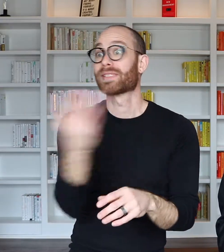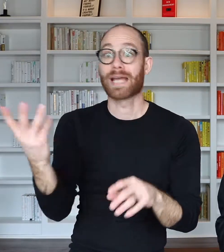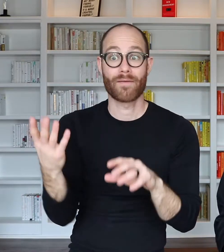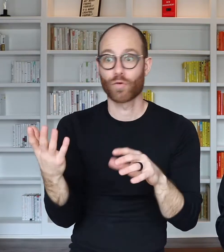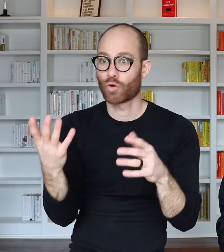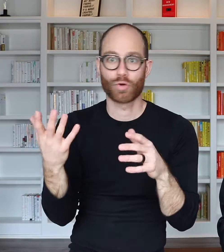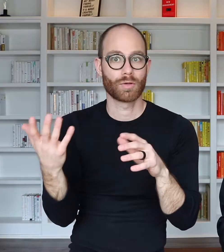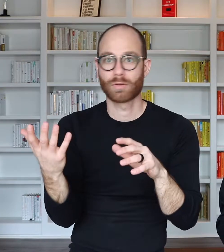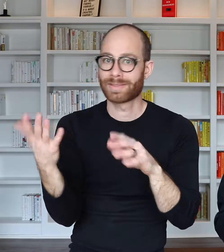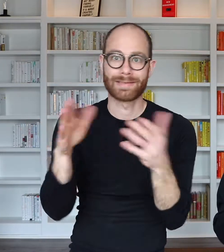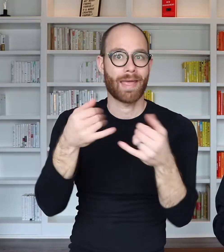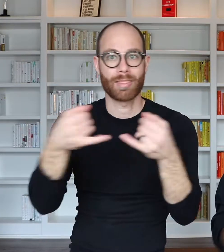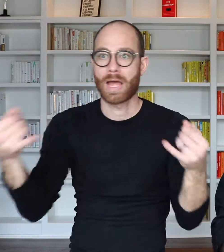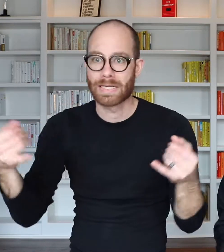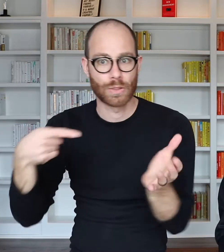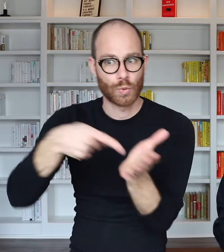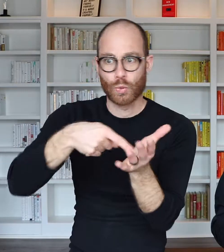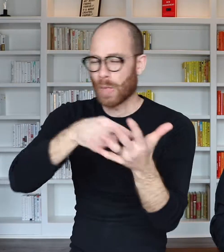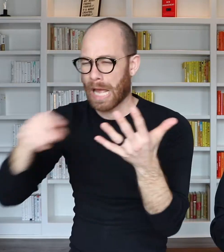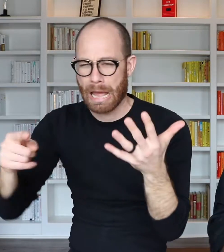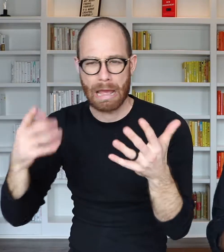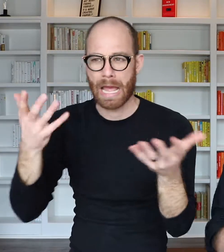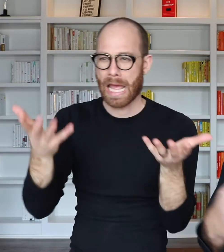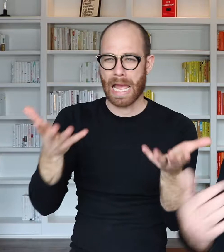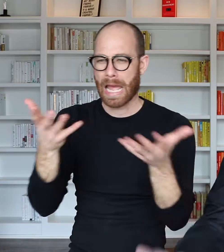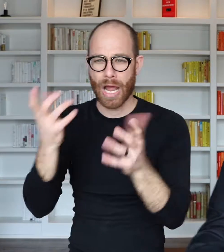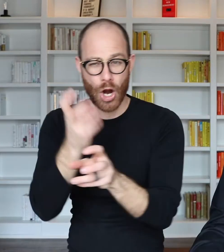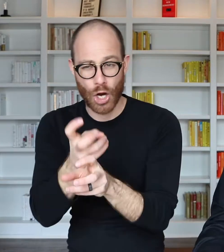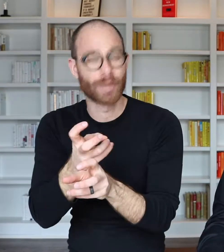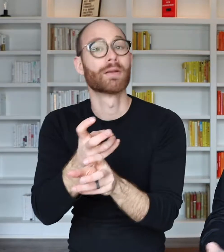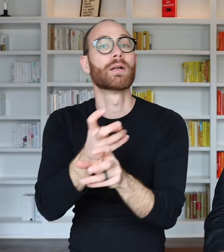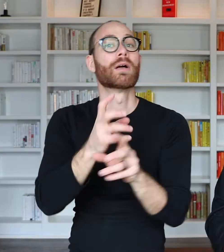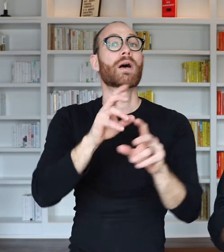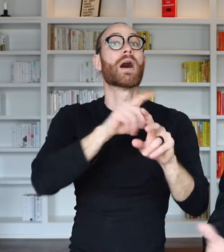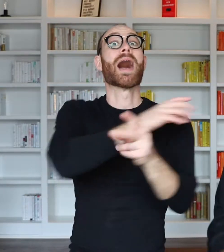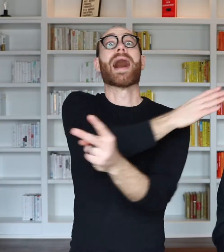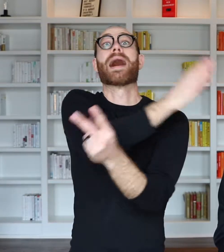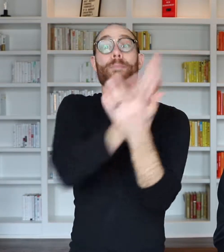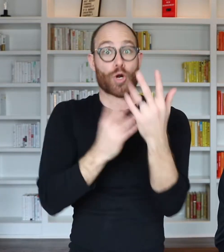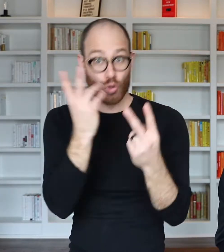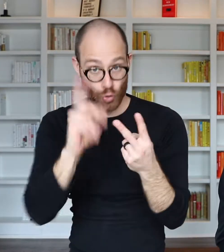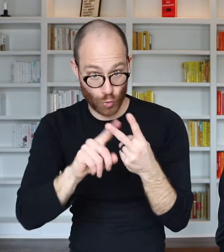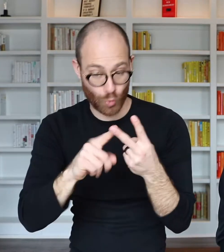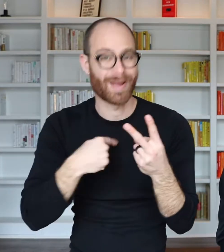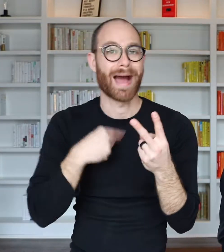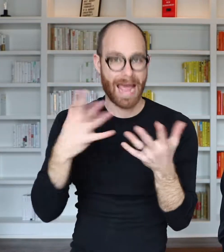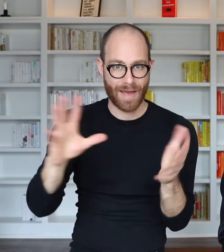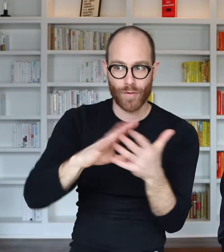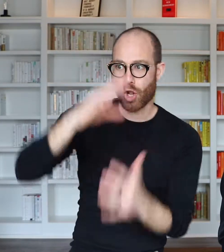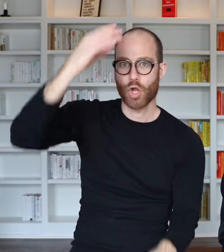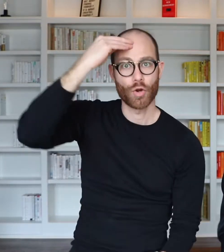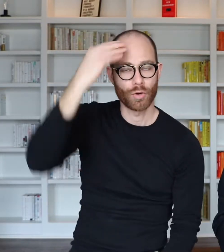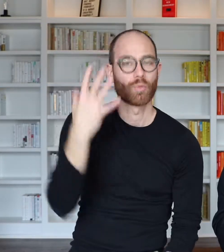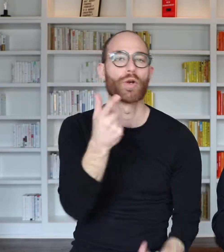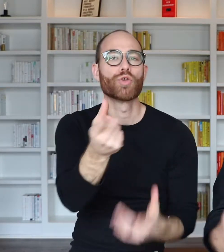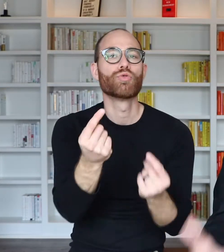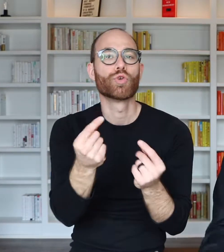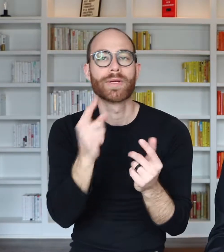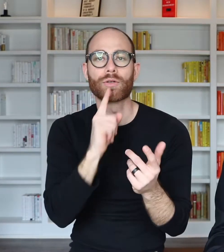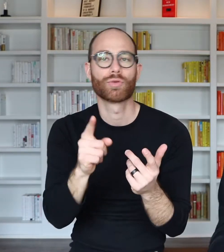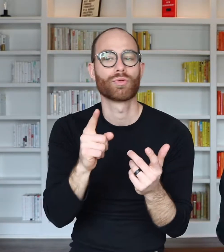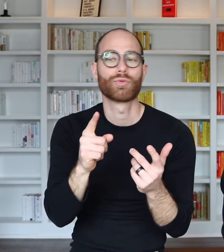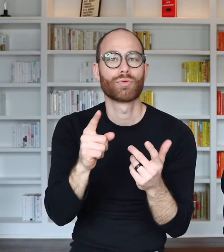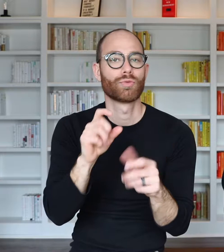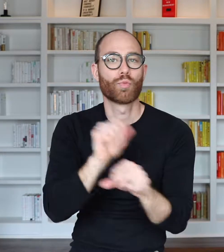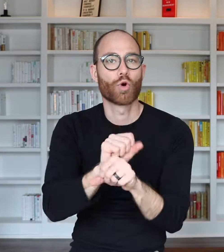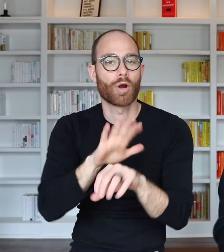your weakness is, then say, but I have learned. And then mention to the interview what you're doing to counteract it. But I have